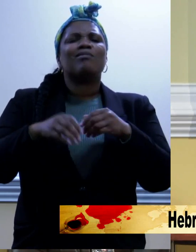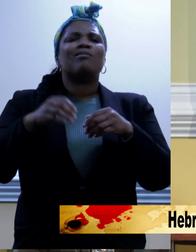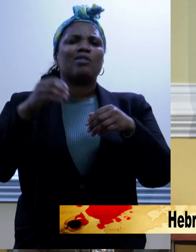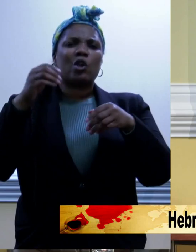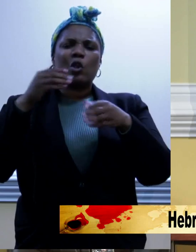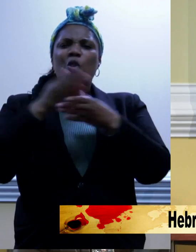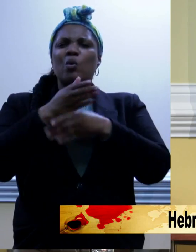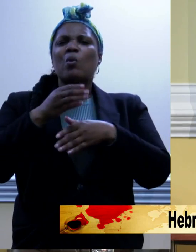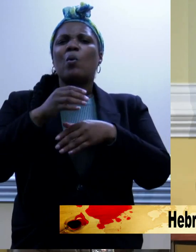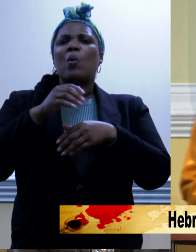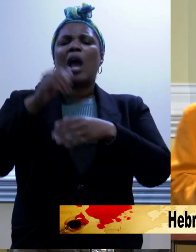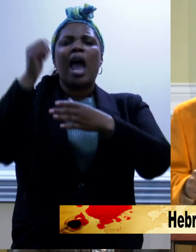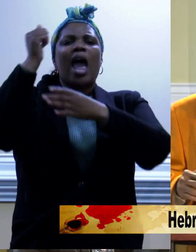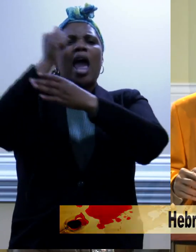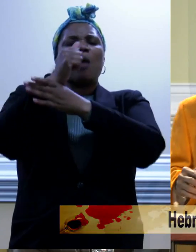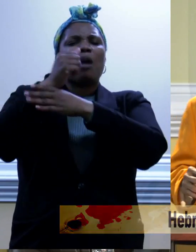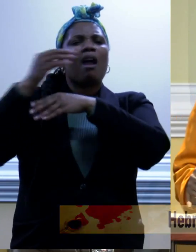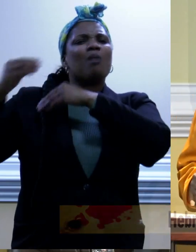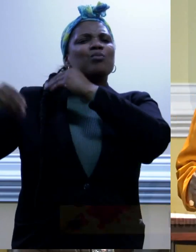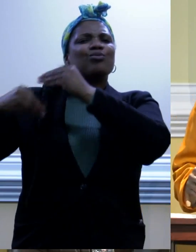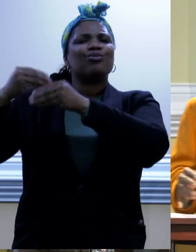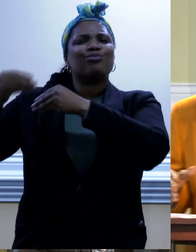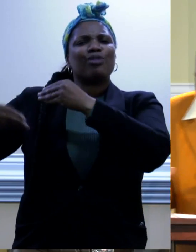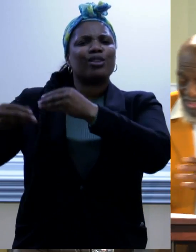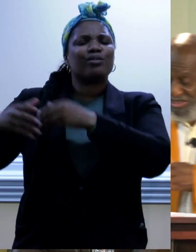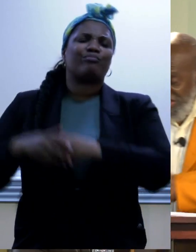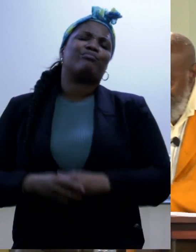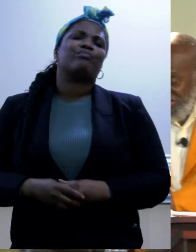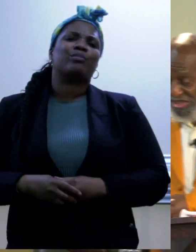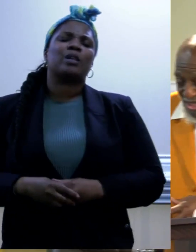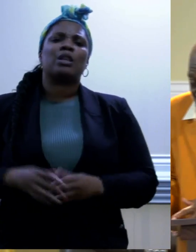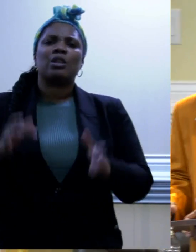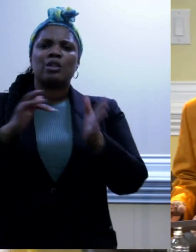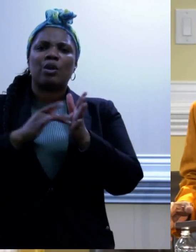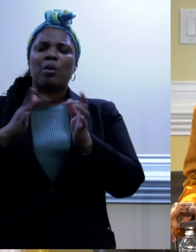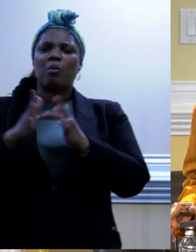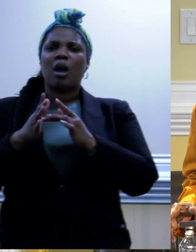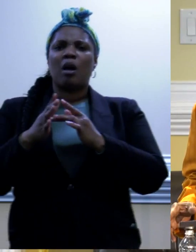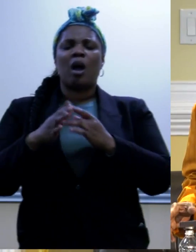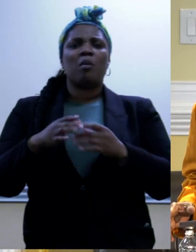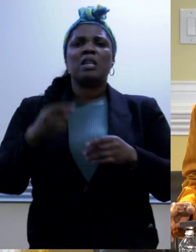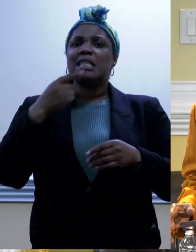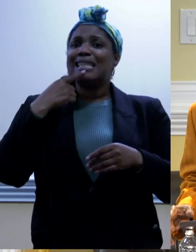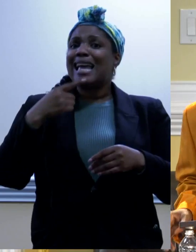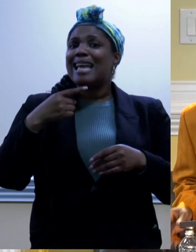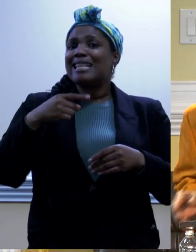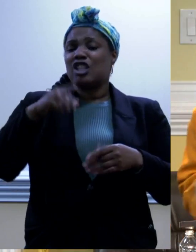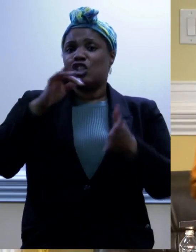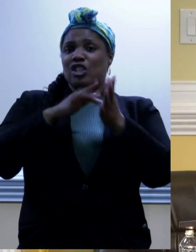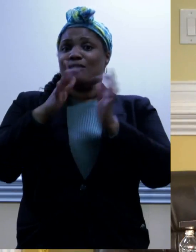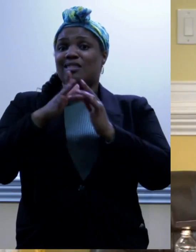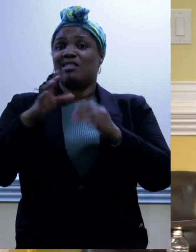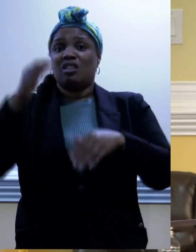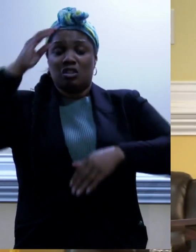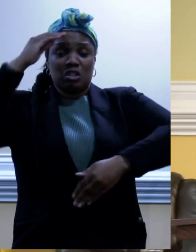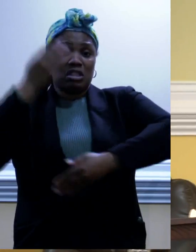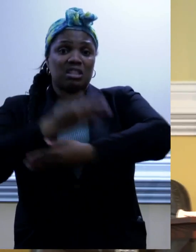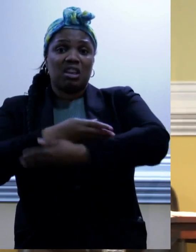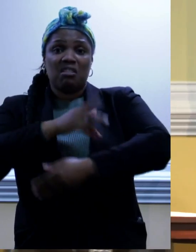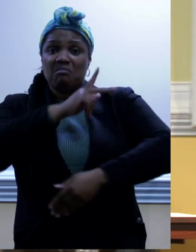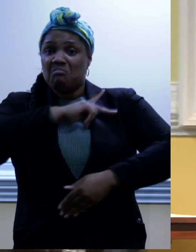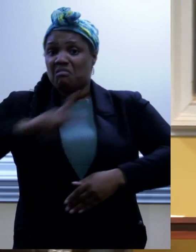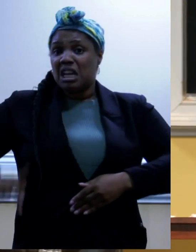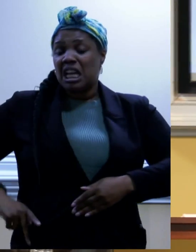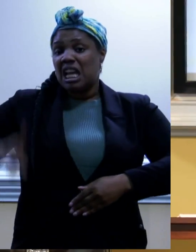that. So the Bible says he's the son of David, seed of David, but the Bible says he's